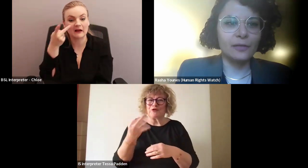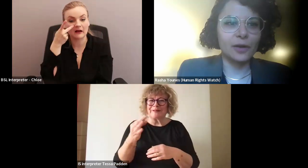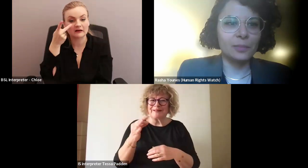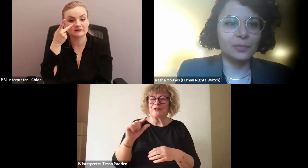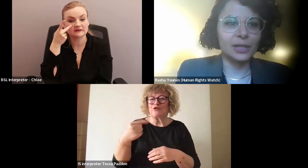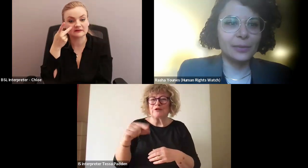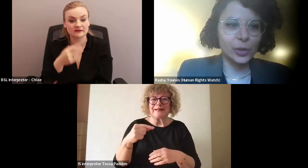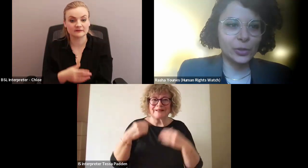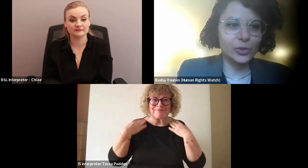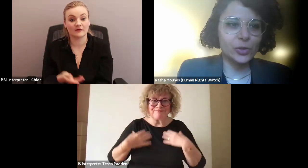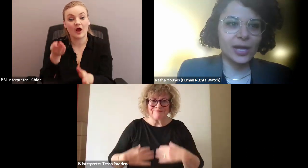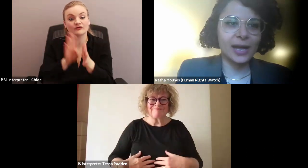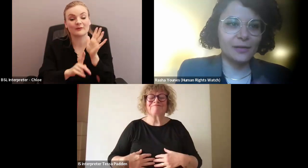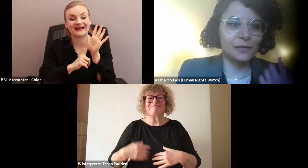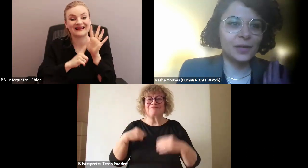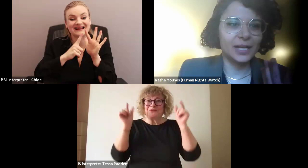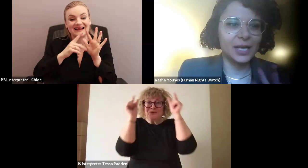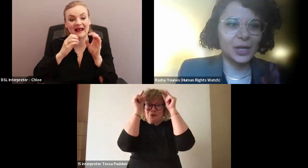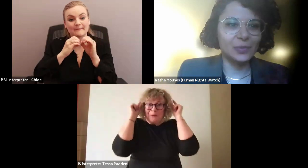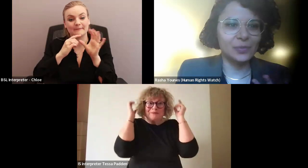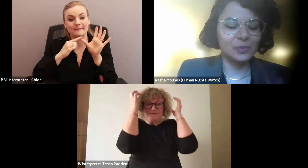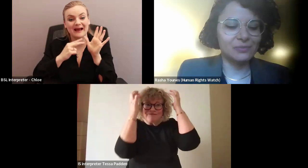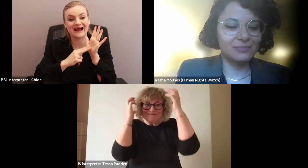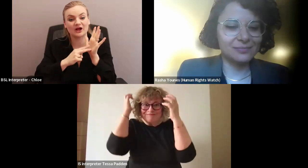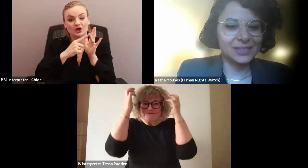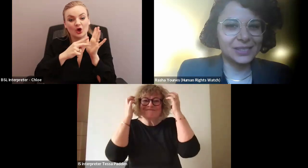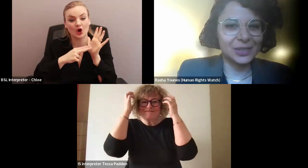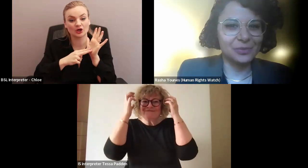am from Lebanon, so I have